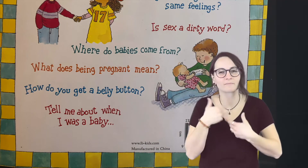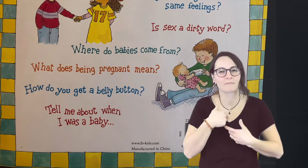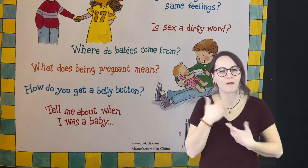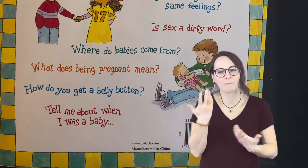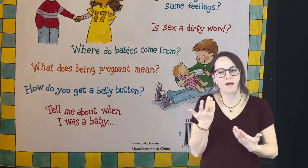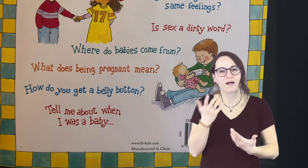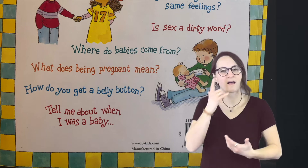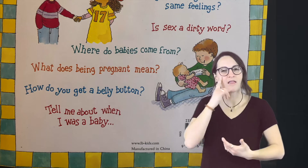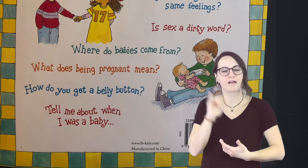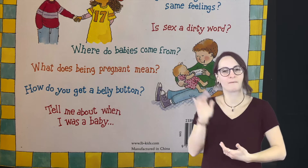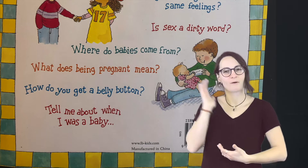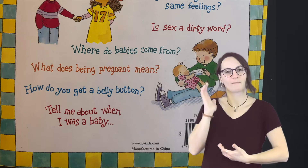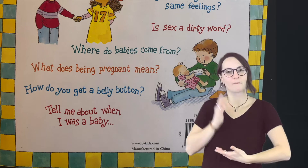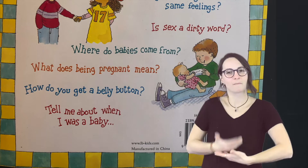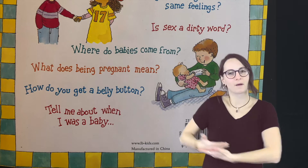Tell me about when I was a baby.